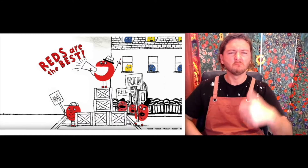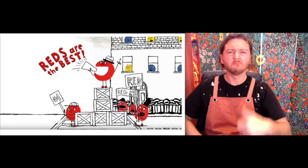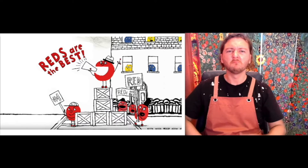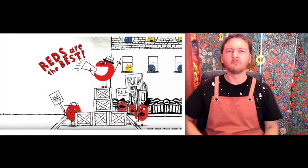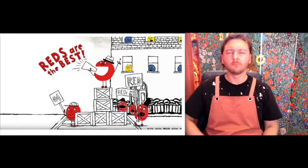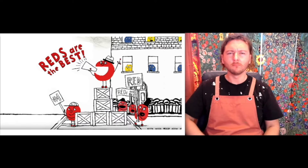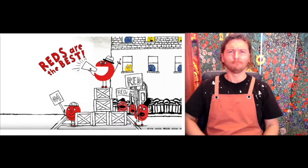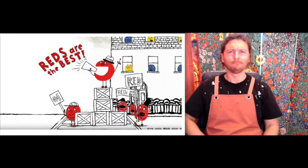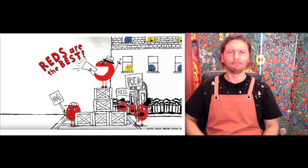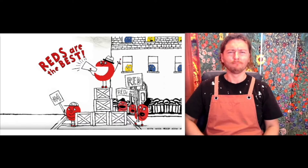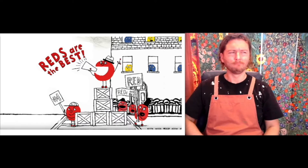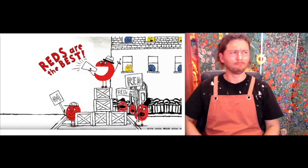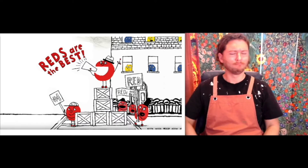best.